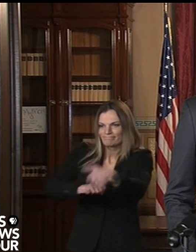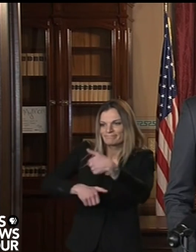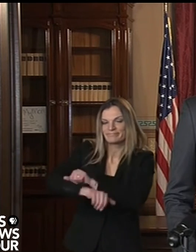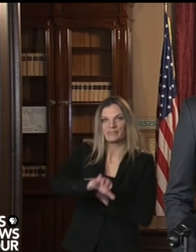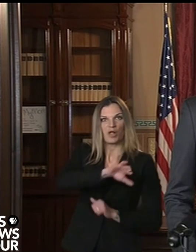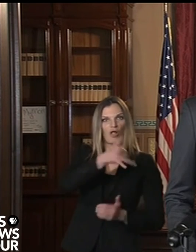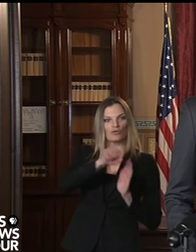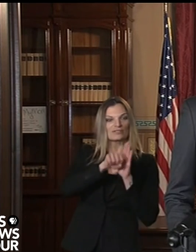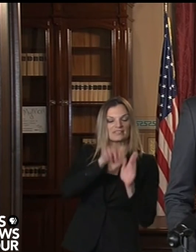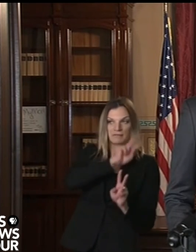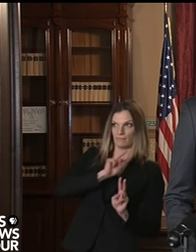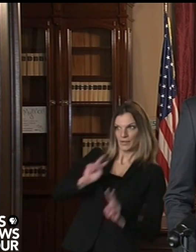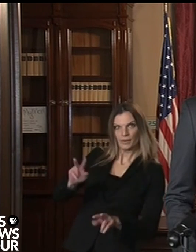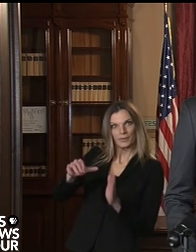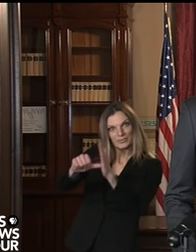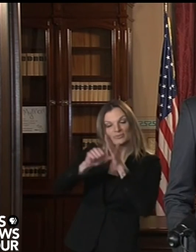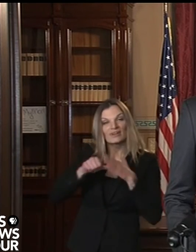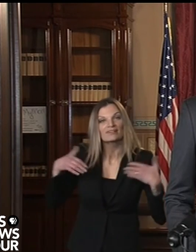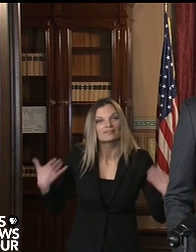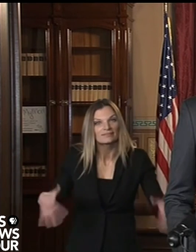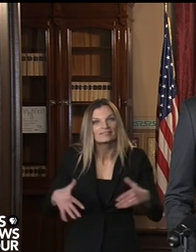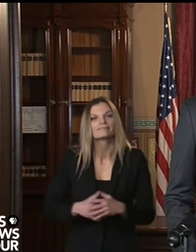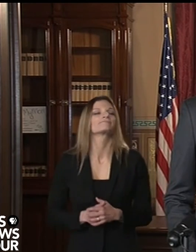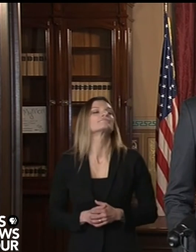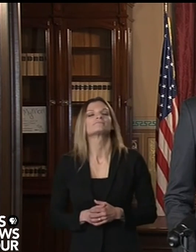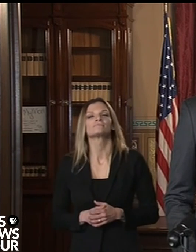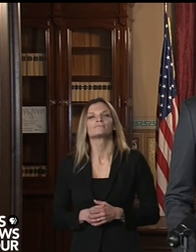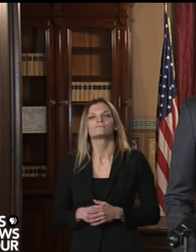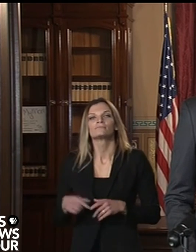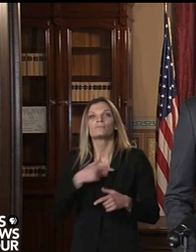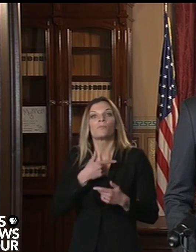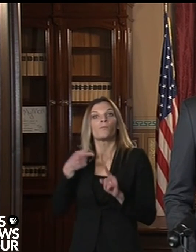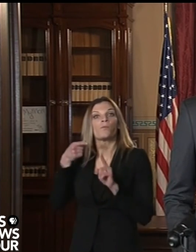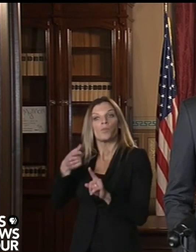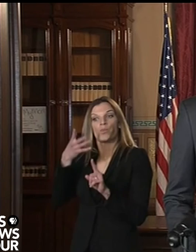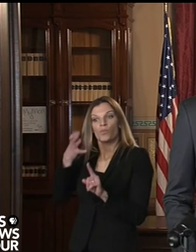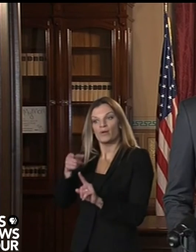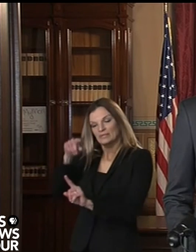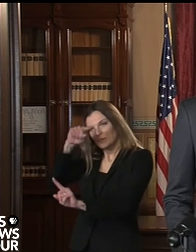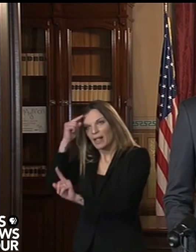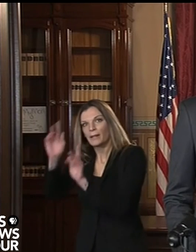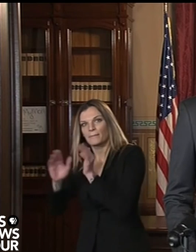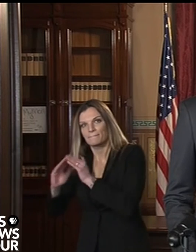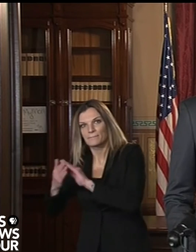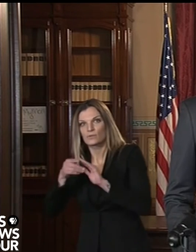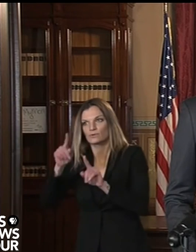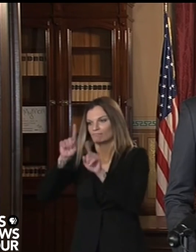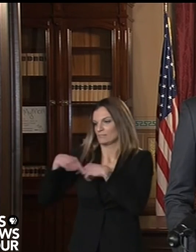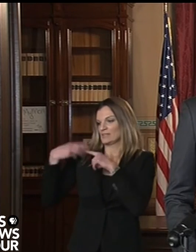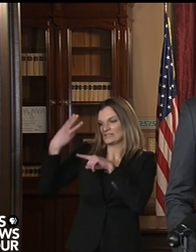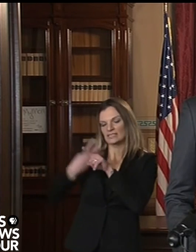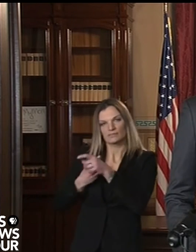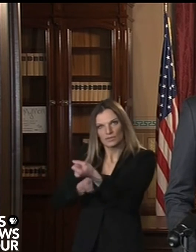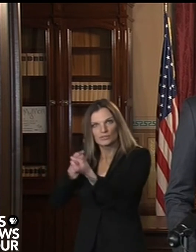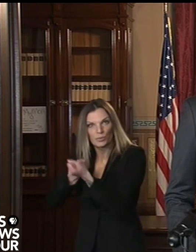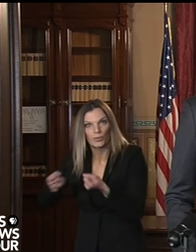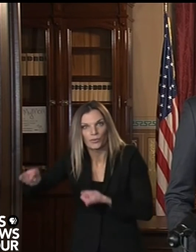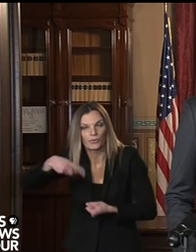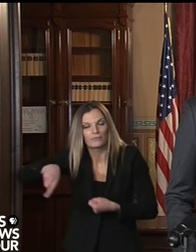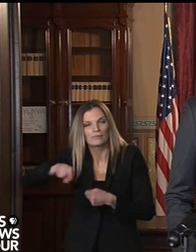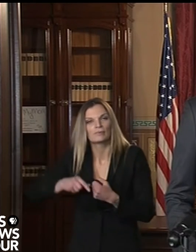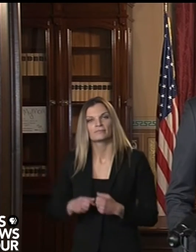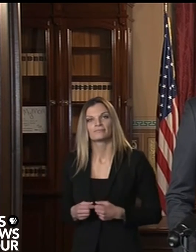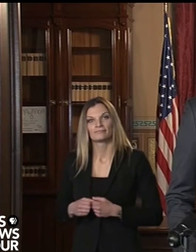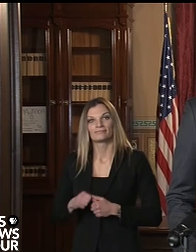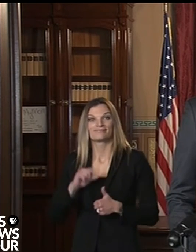goal to reduce COVID-19 disparities for communities of color, and specifically for Black communities over the last 6 months. In the early stages of